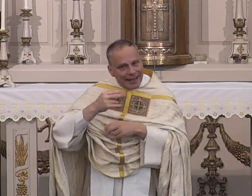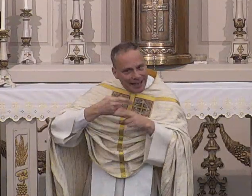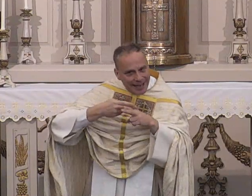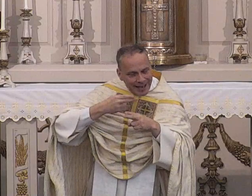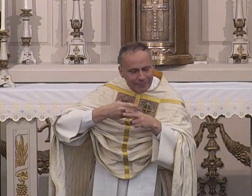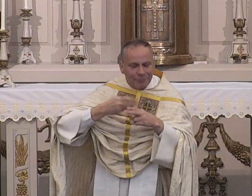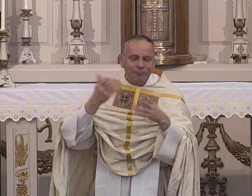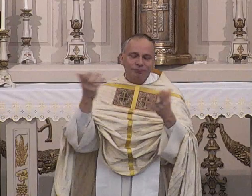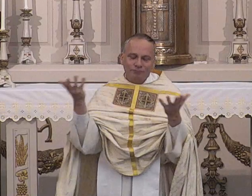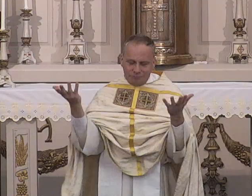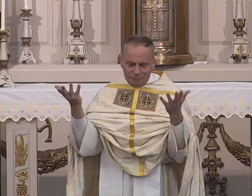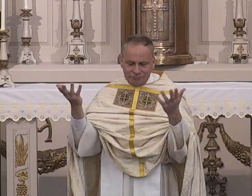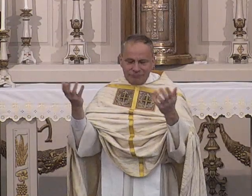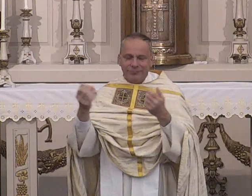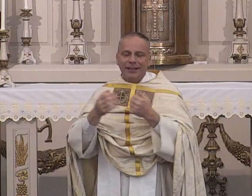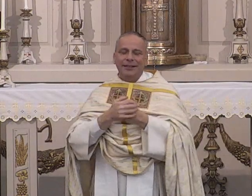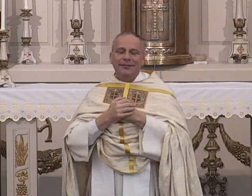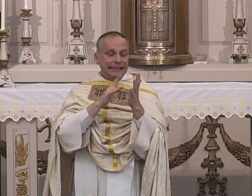So how can we have that?